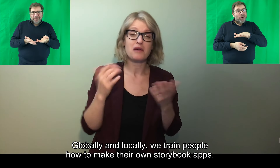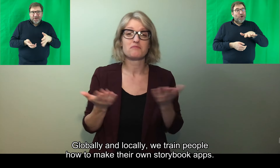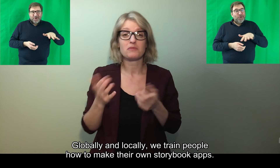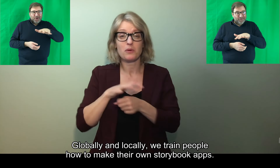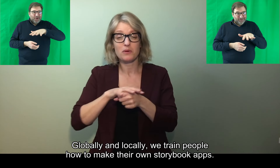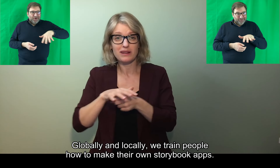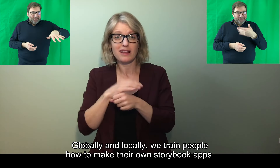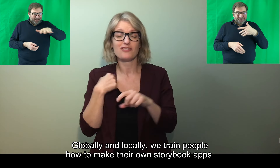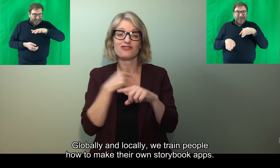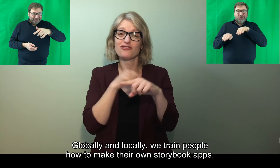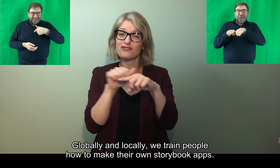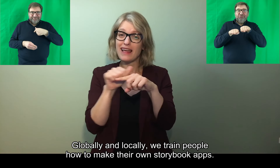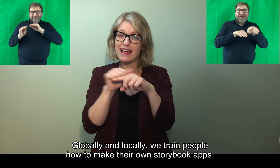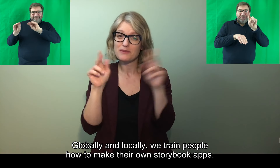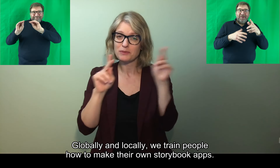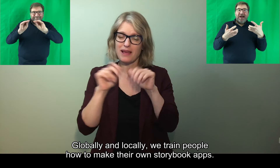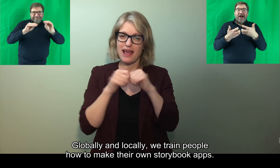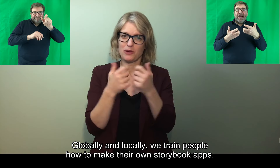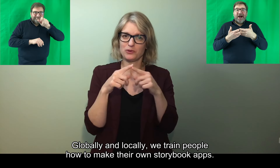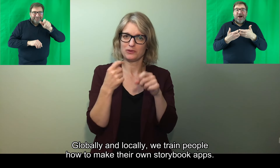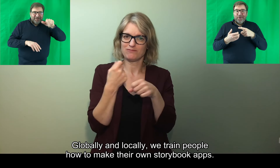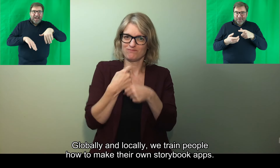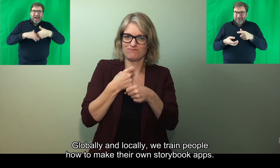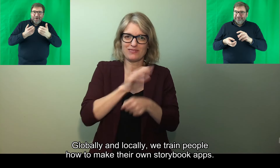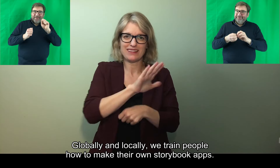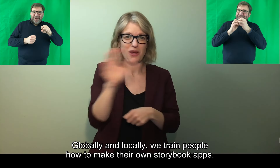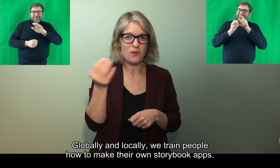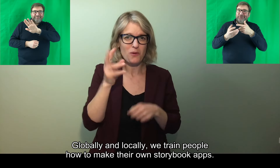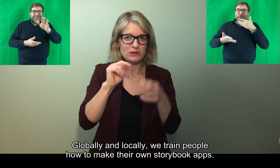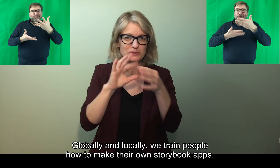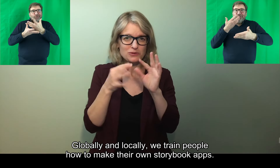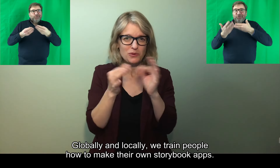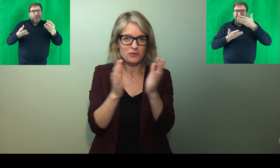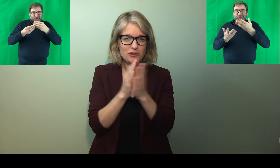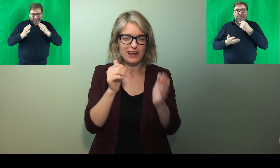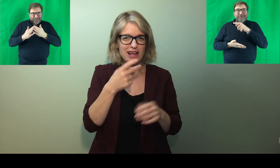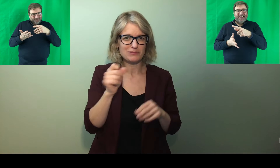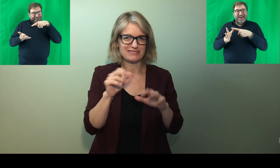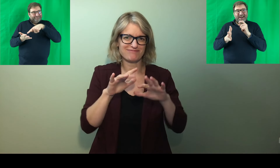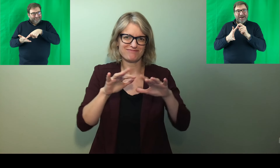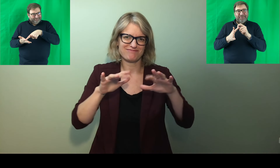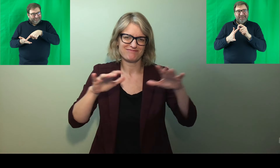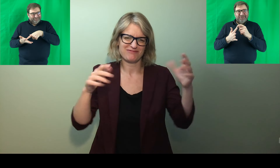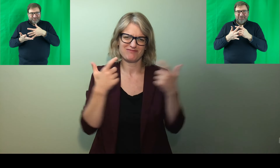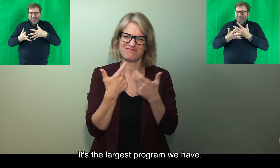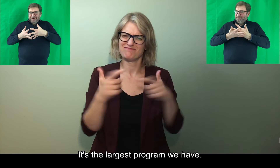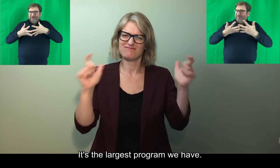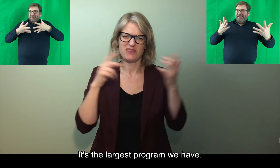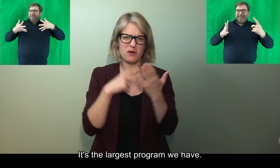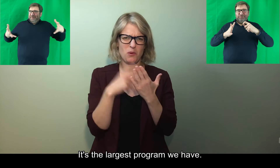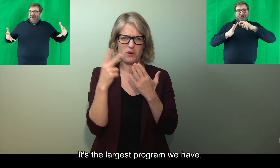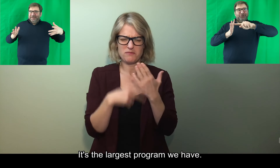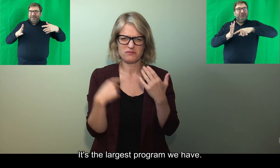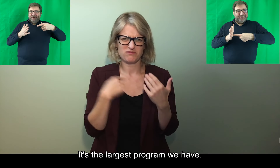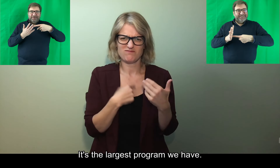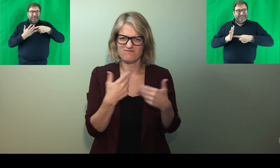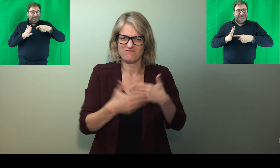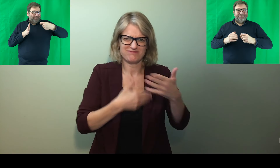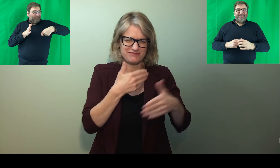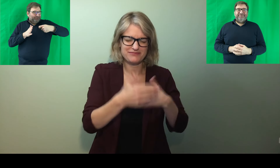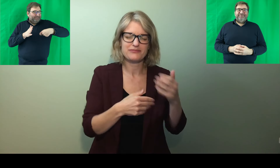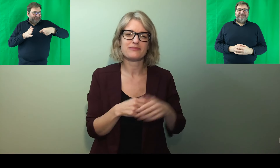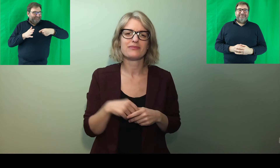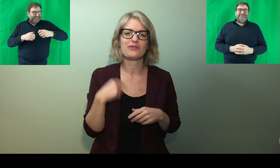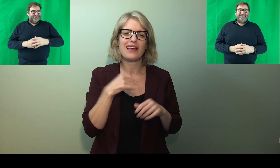and locally, we train people how to make their own storybook apps. It's the largest program we have.